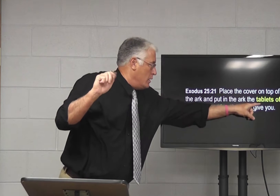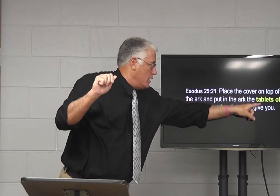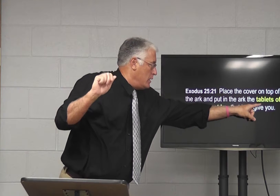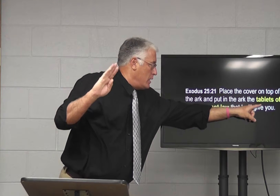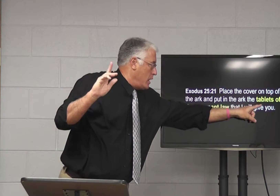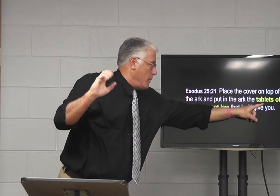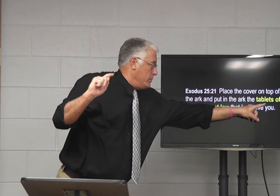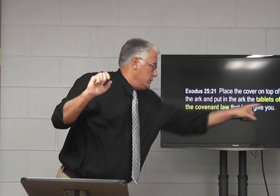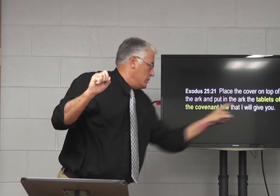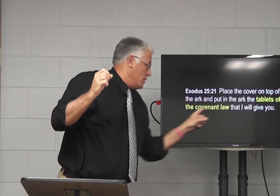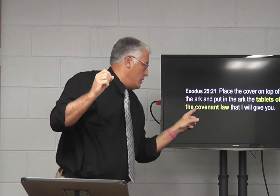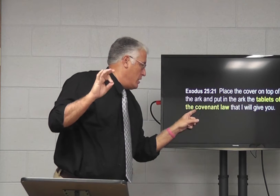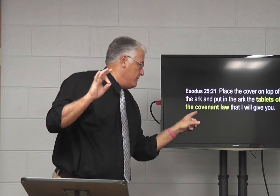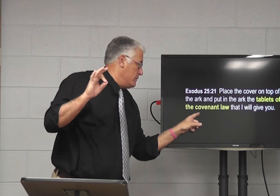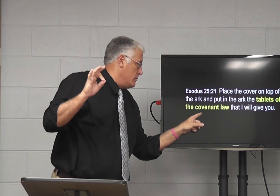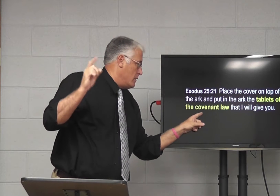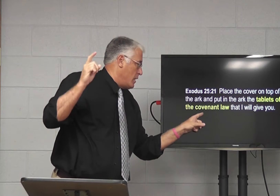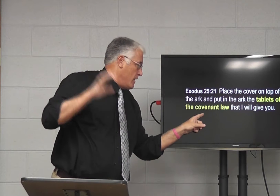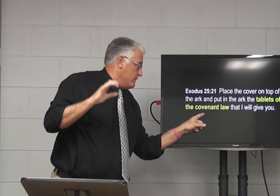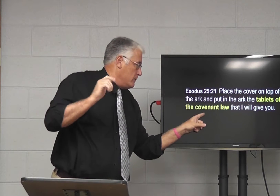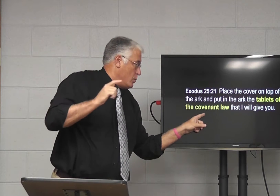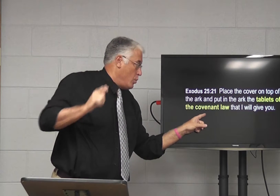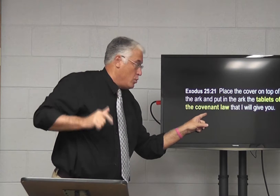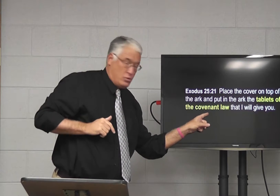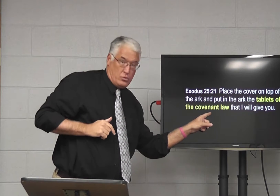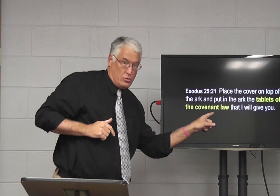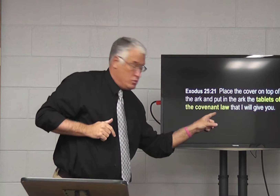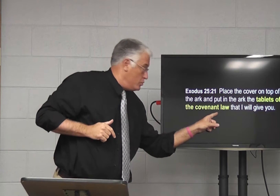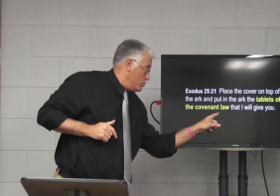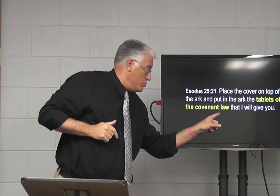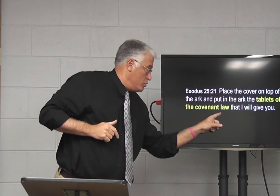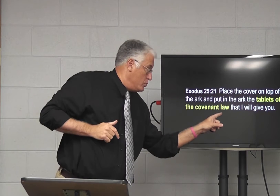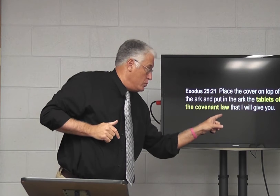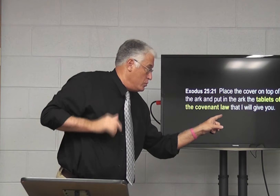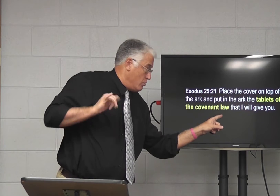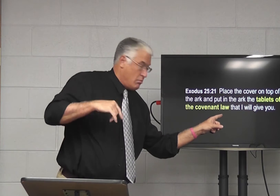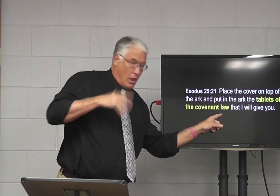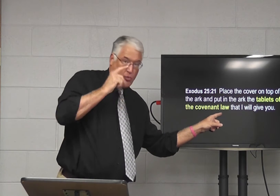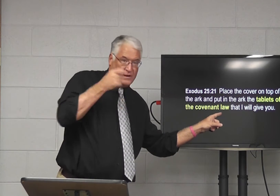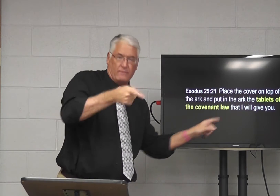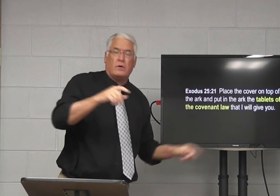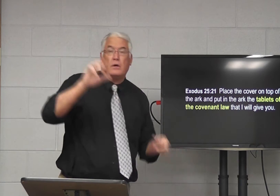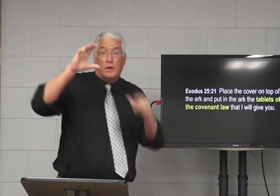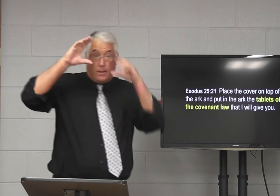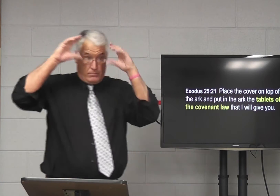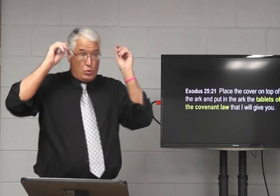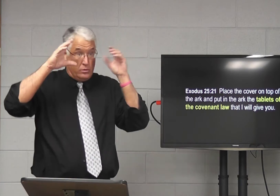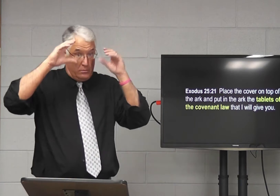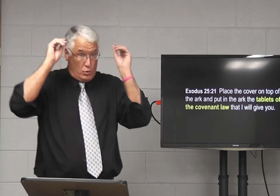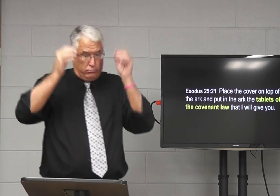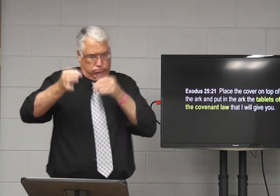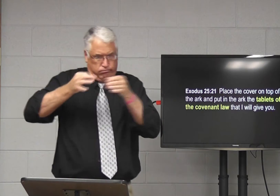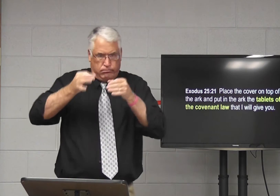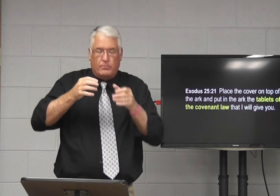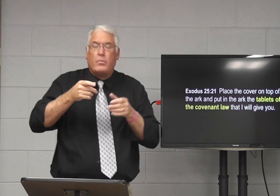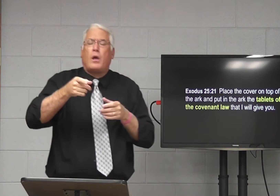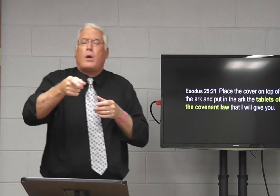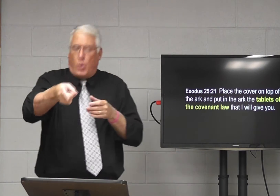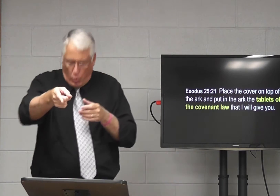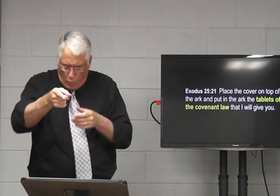the tablets of the covenant law that I will give you. You remember Moses explained